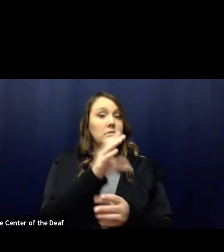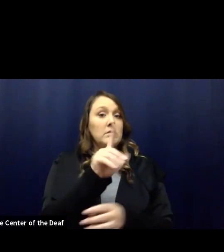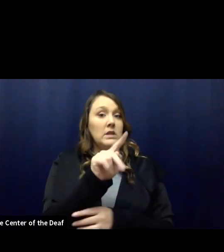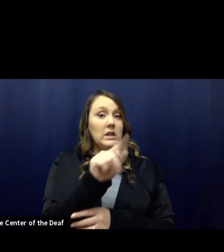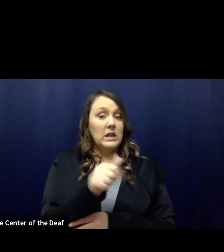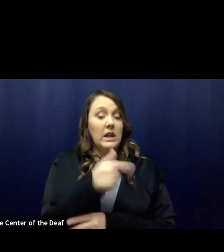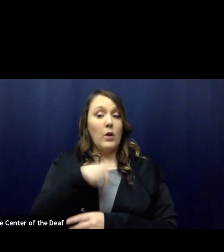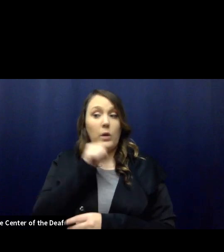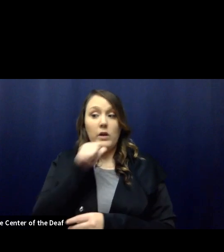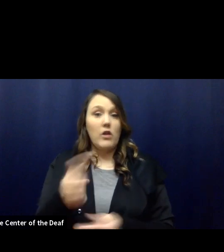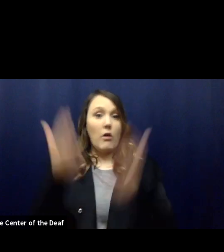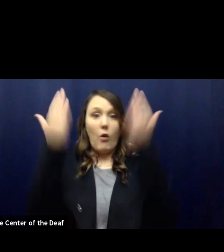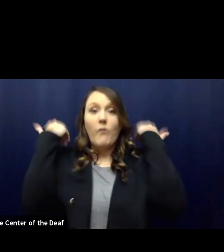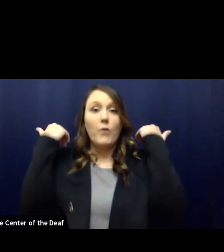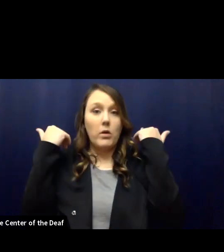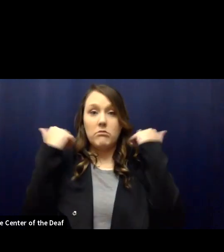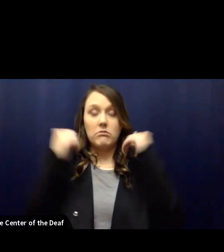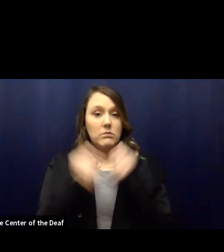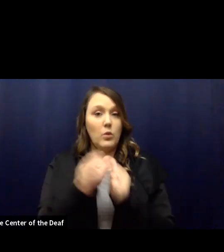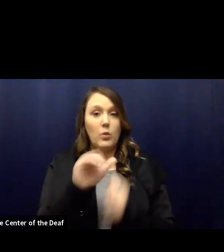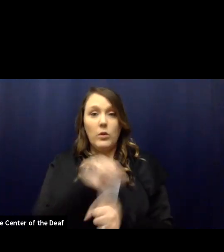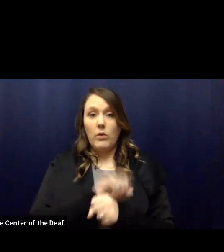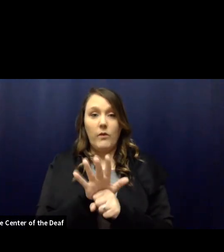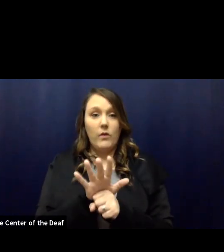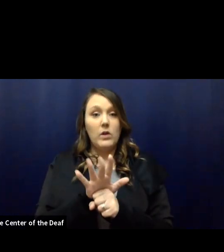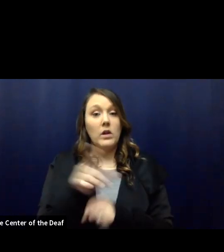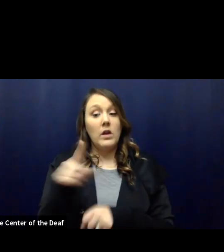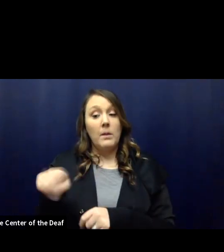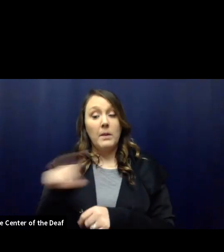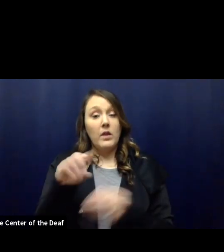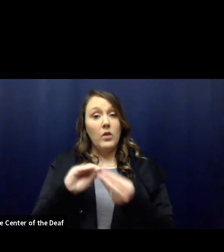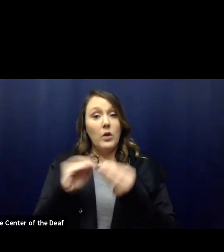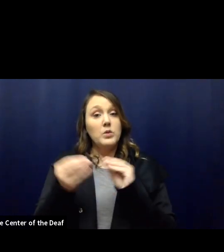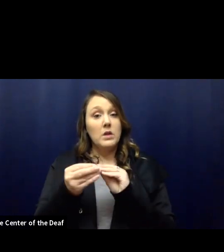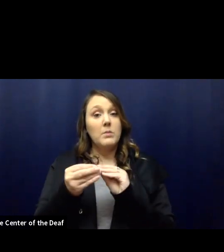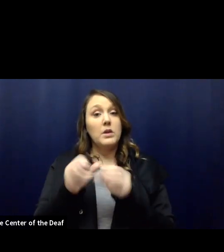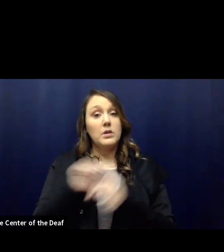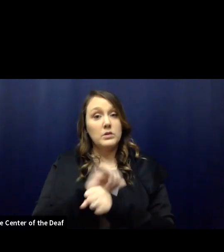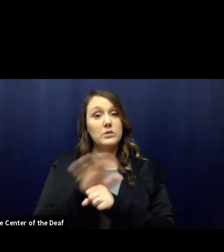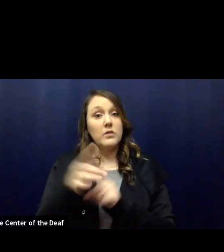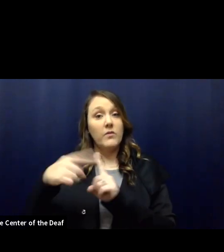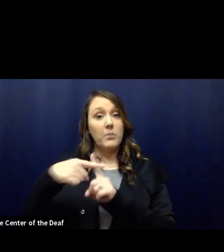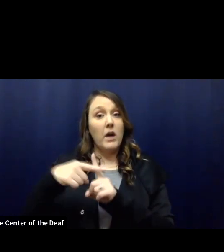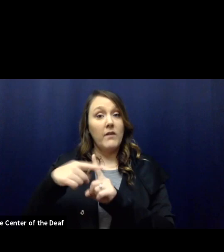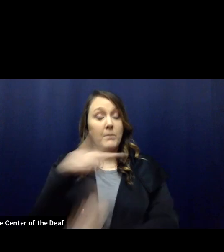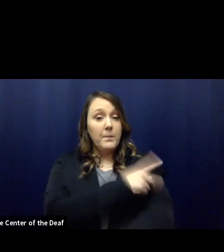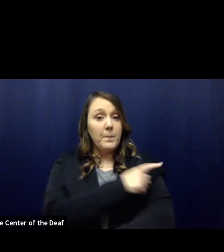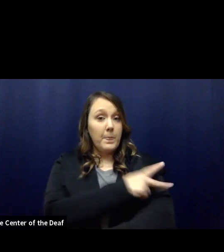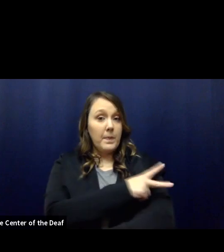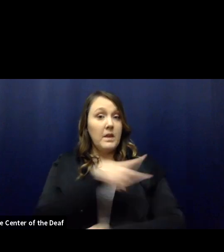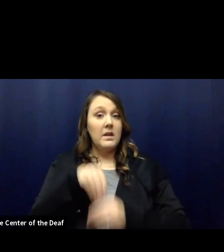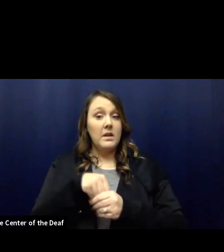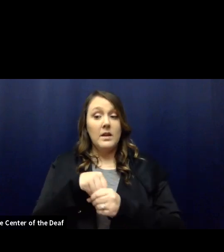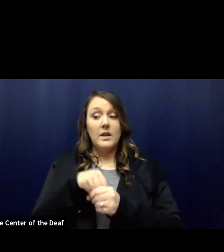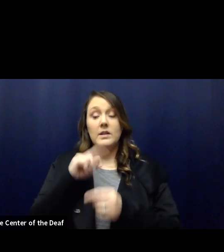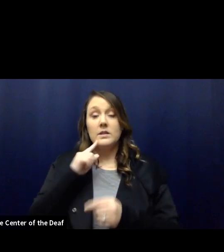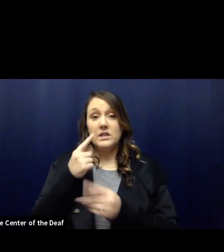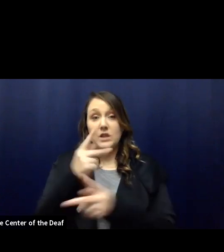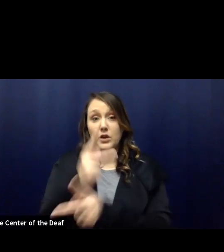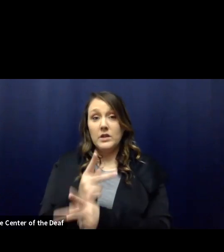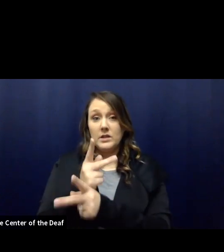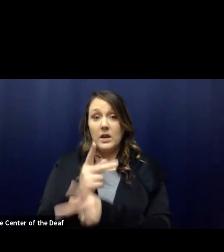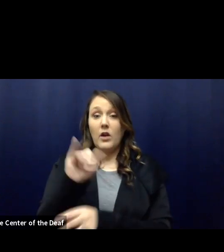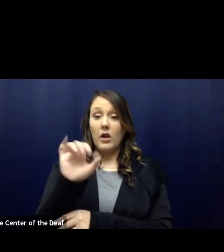those significant increases, again, those numbers for COVID positive patients, whether in acute care or critical care,